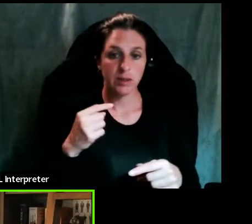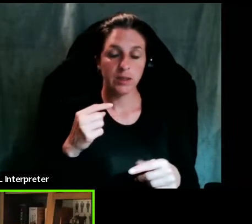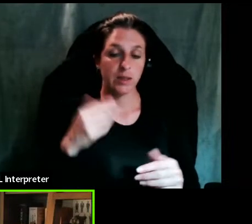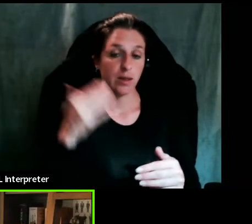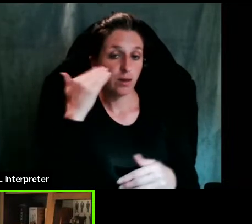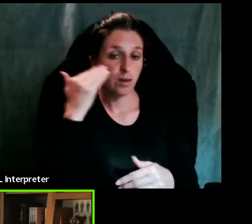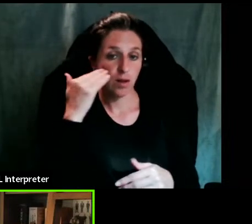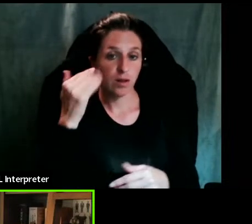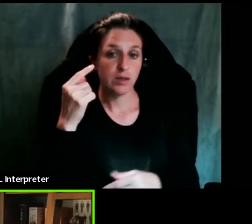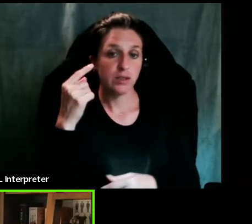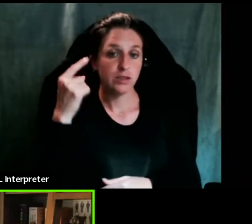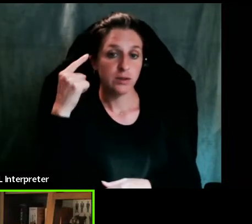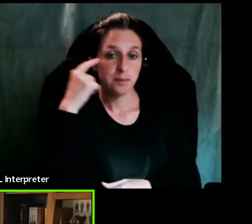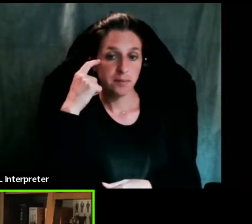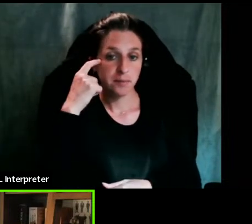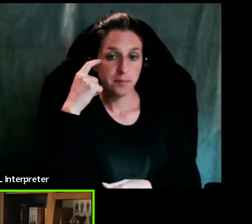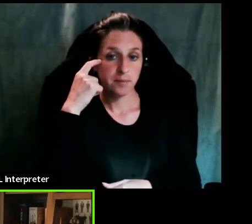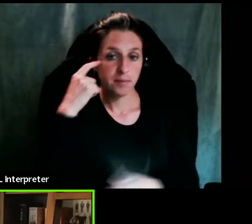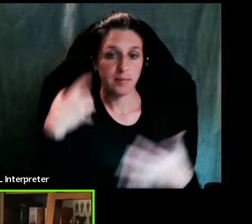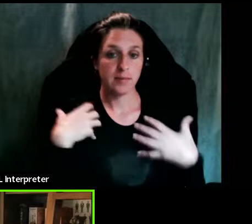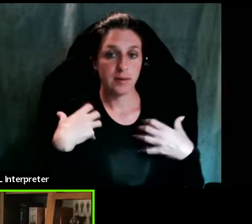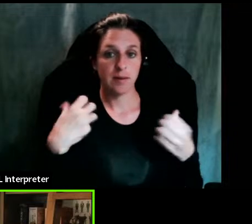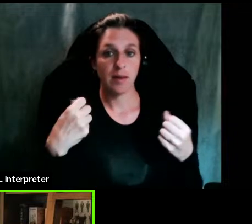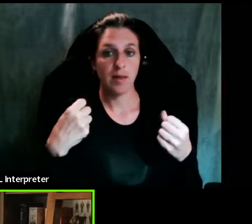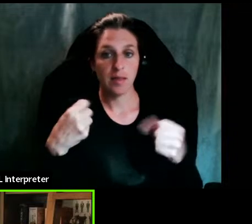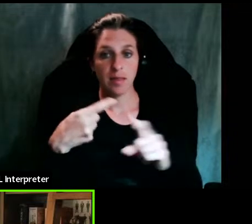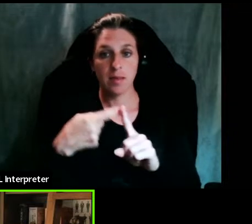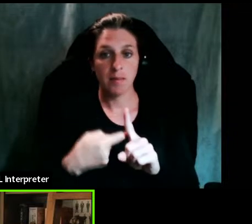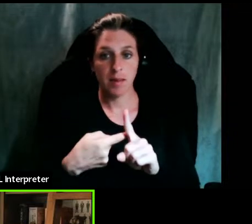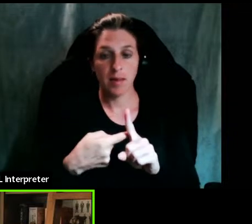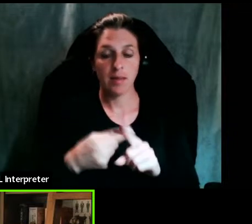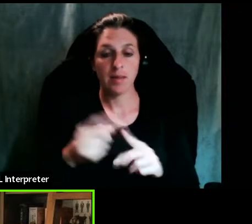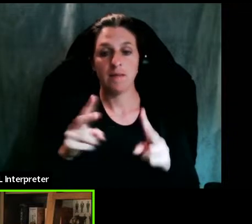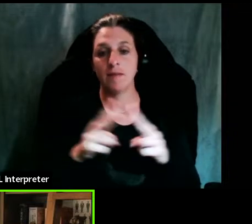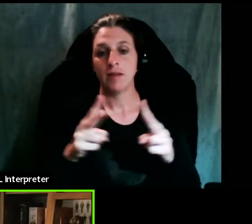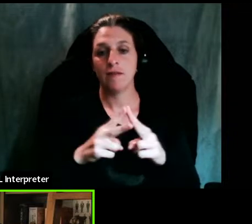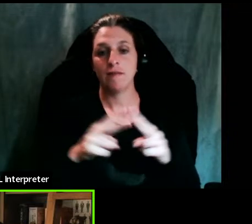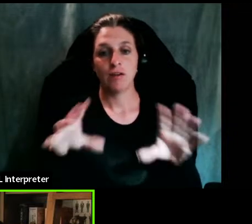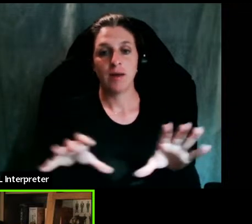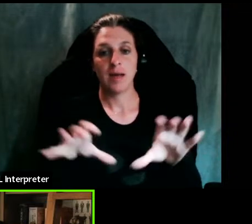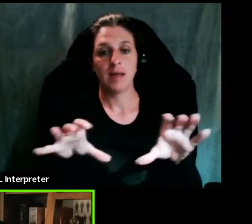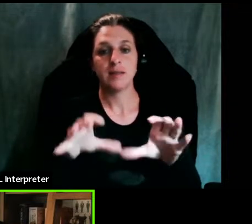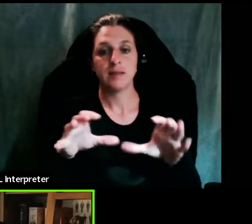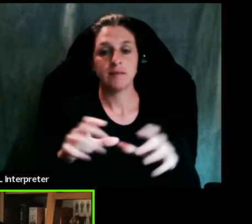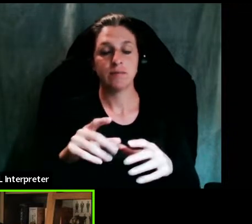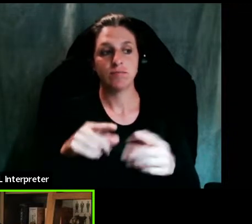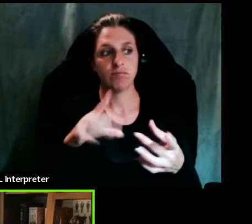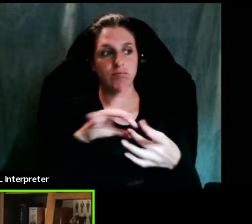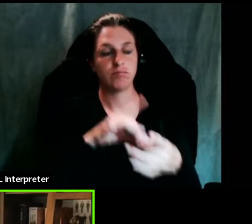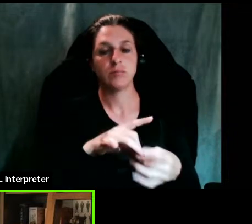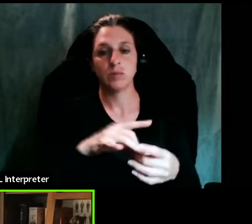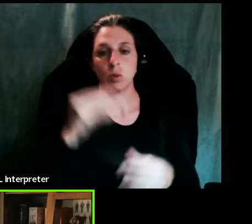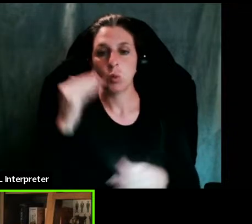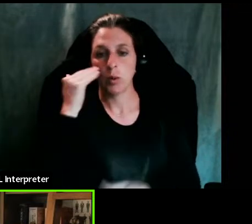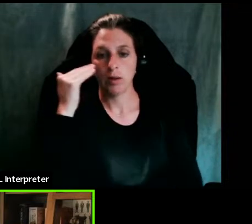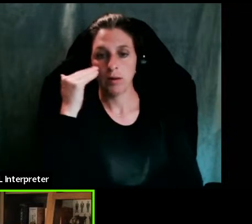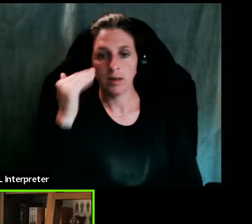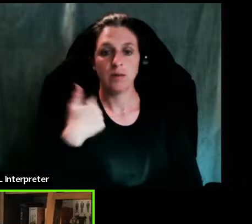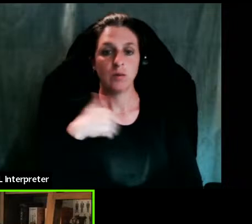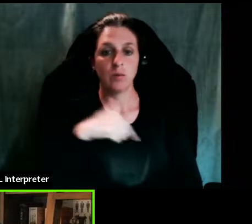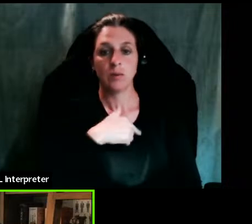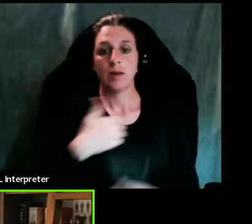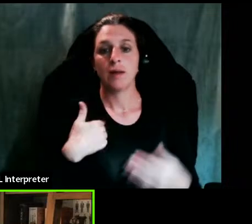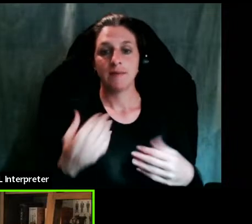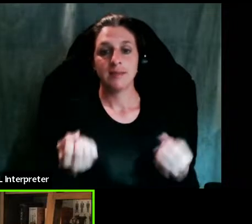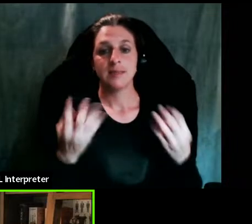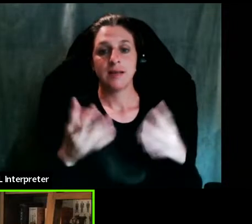acknowledged Mental Health Month, and it was very, very active in terms of awareness. We had several